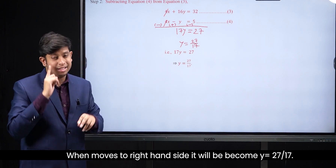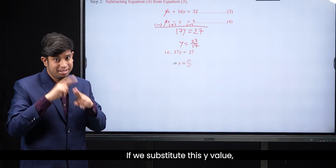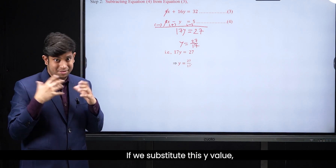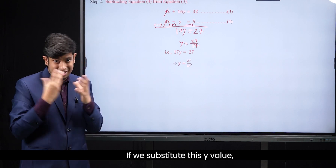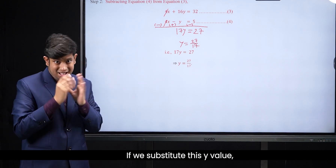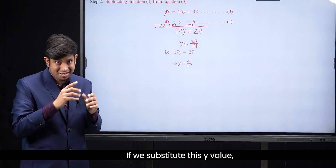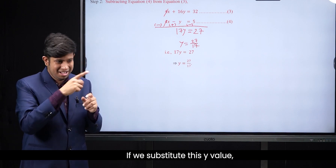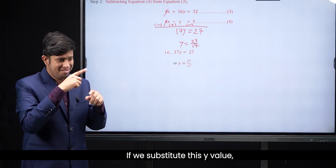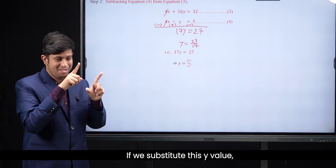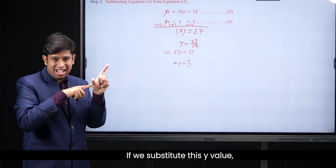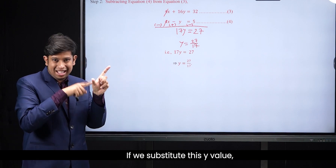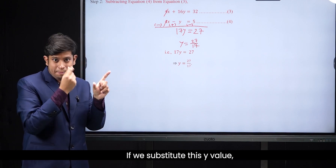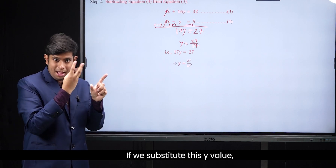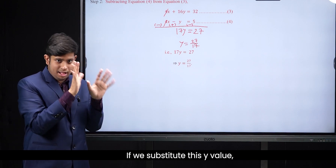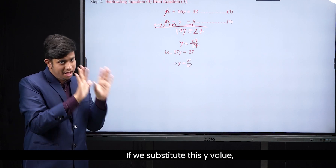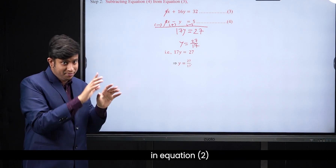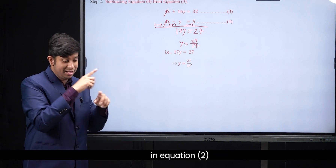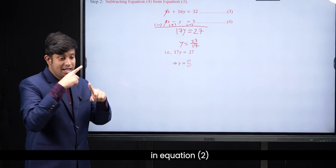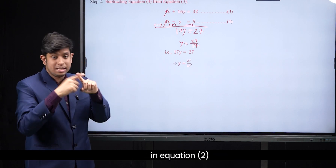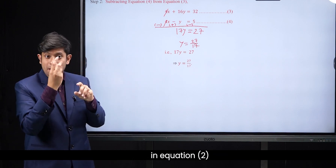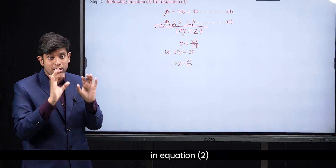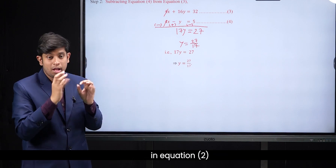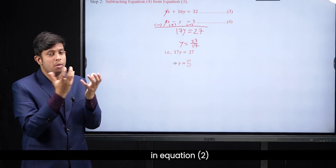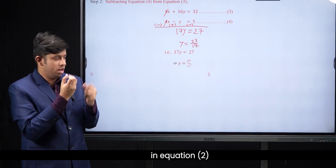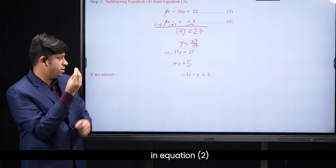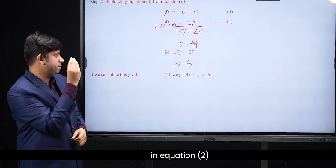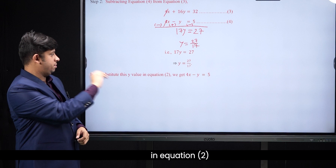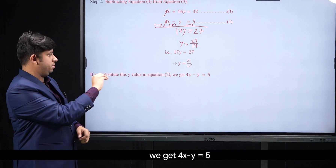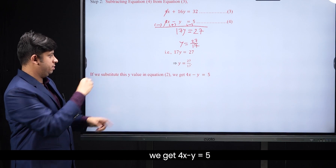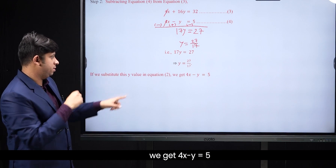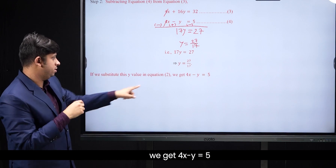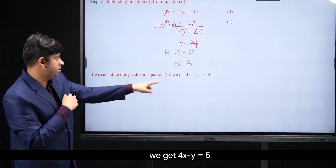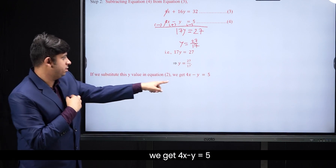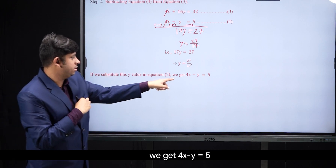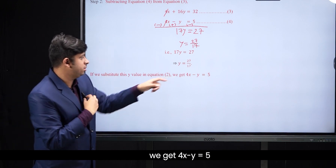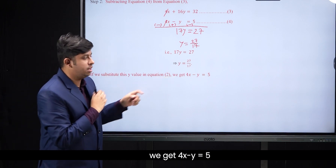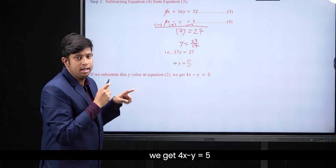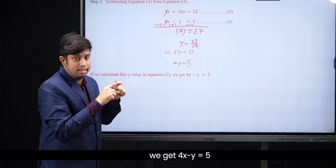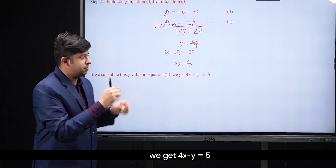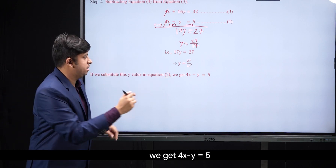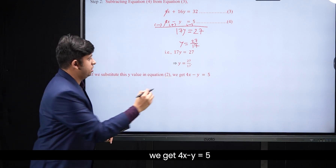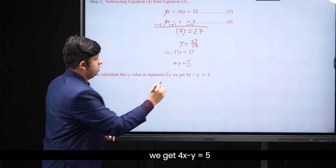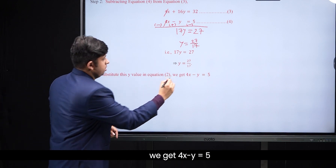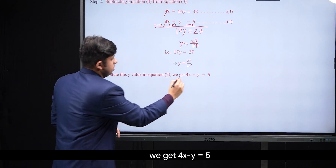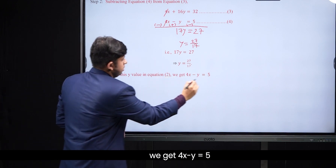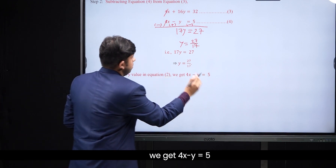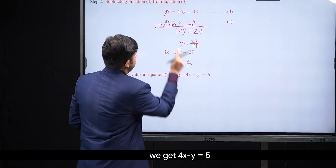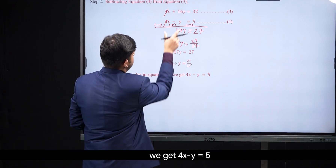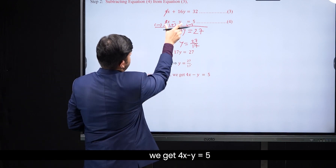If we substitute this y value in equation 2, we get 4x minus y is equal to 5.